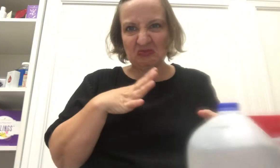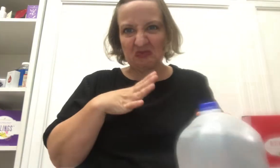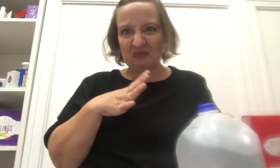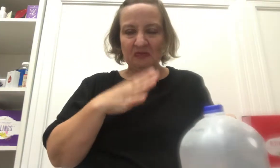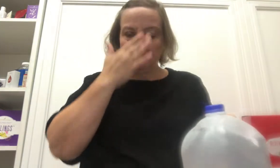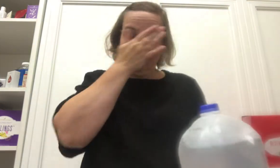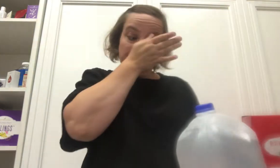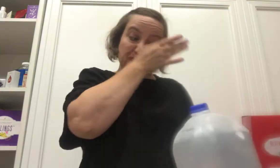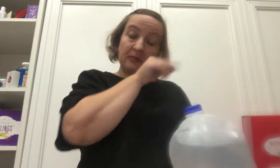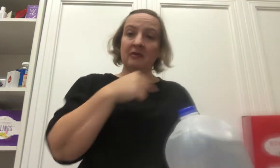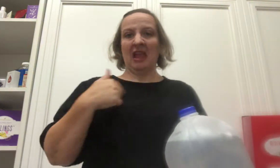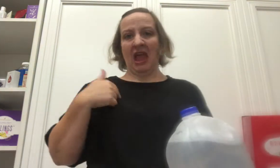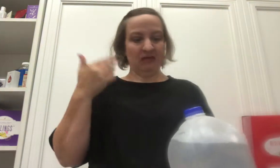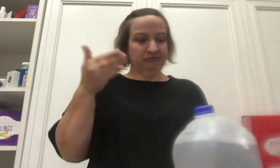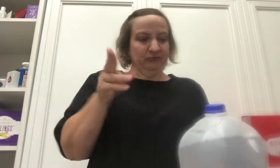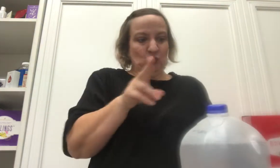water is fine to use in your diffuser.